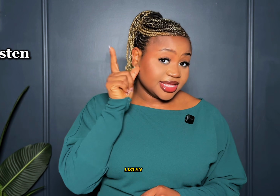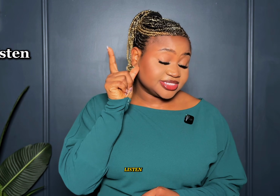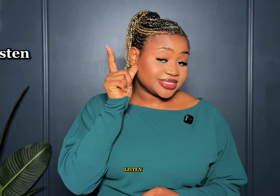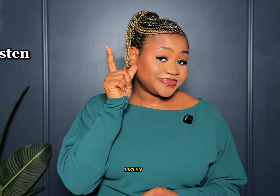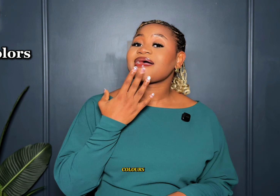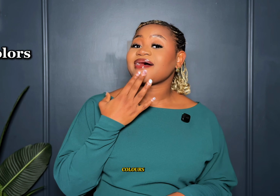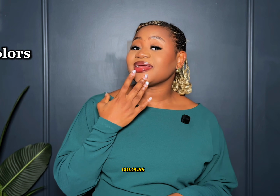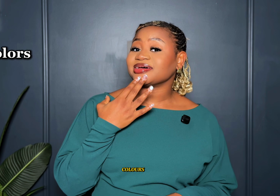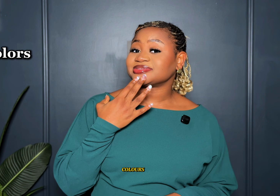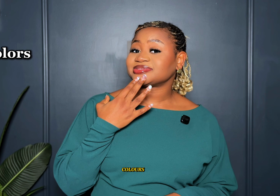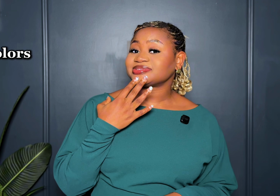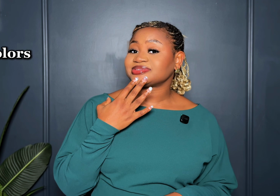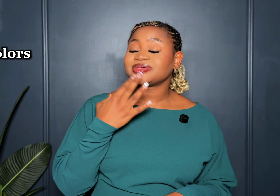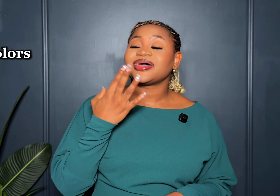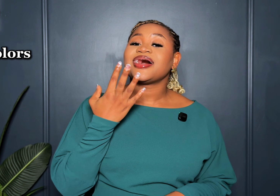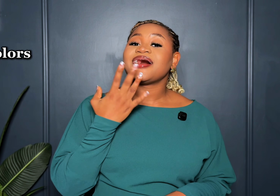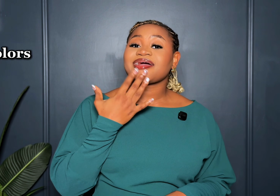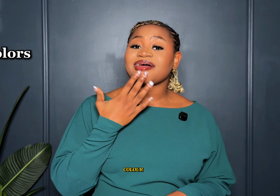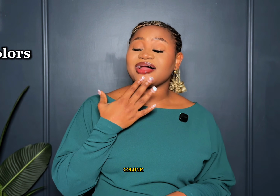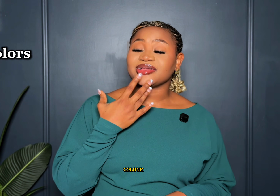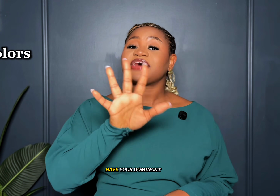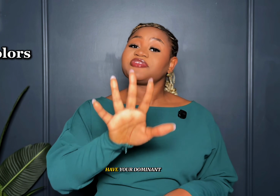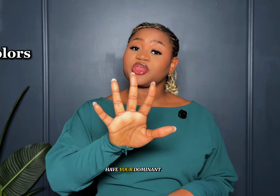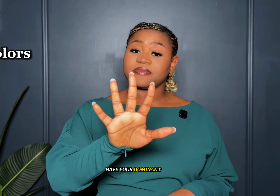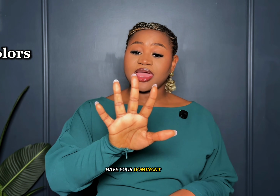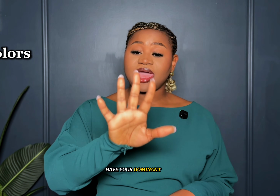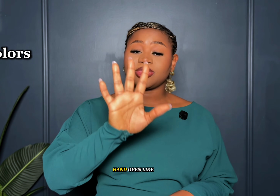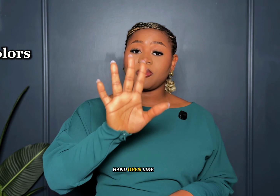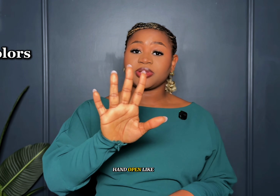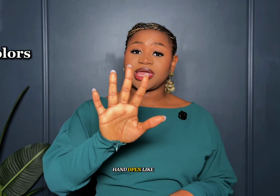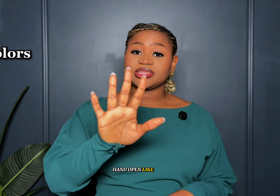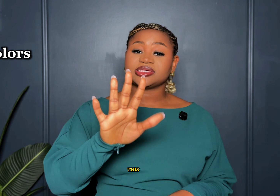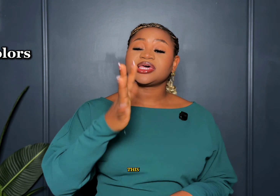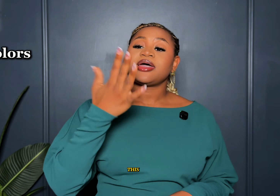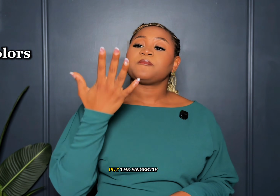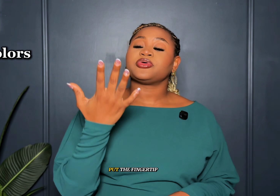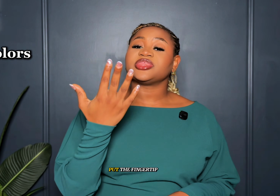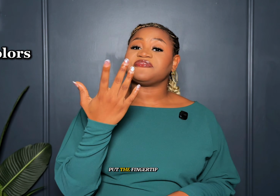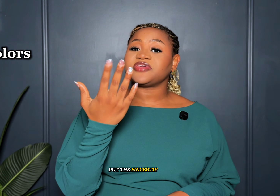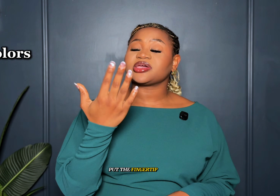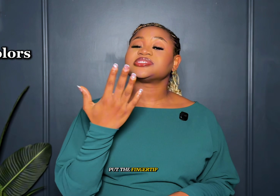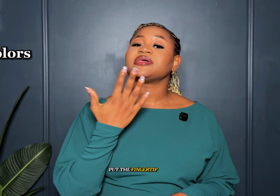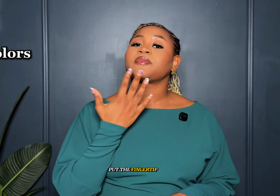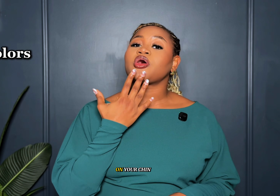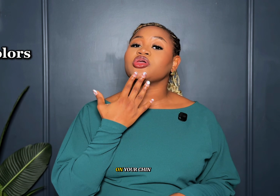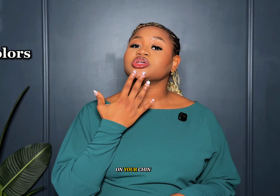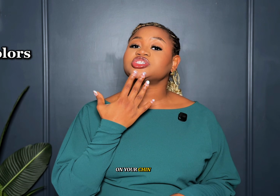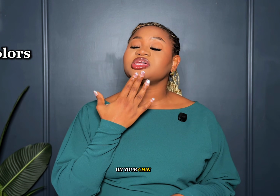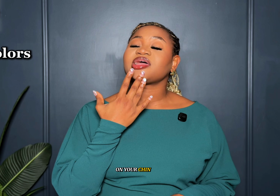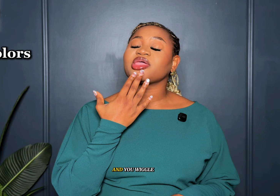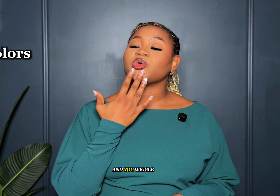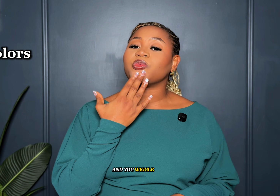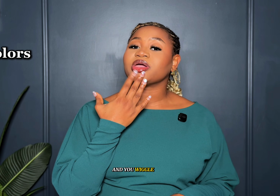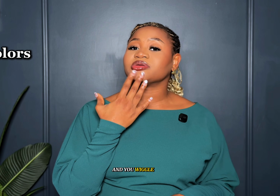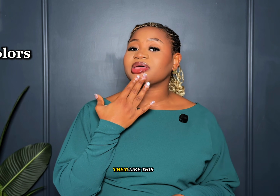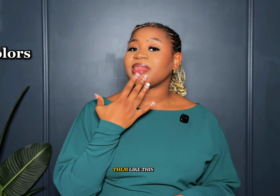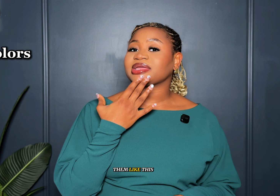Listen. Colors. Colors. Have your dominant hand open like this. Put the fingertip on your chin and you wiggle them like